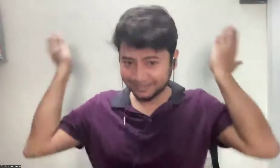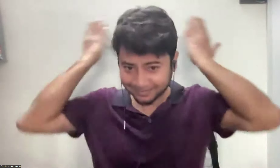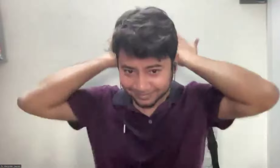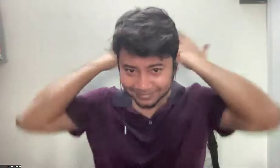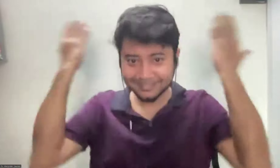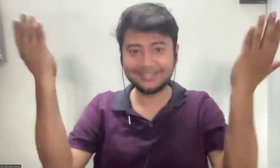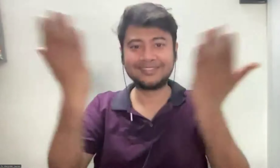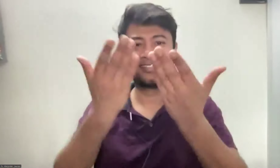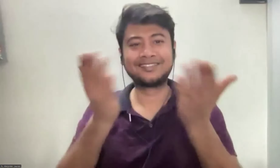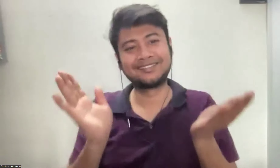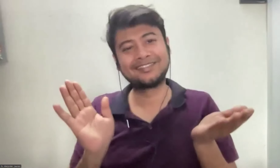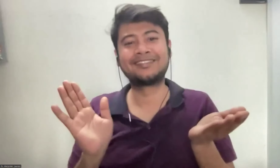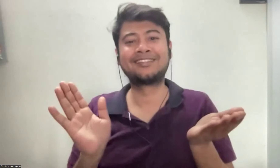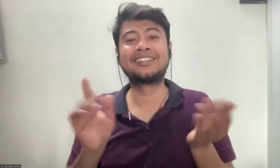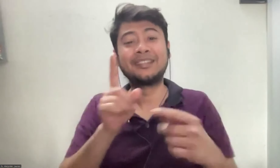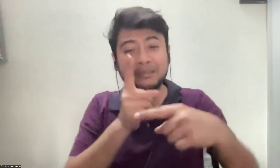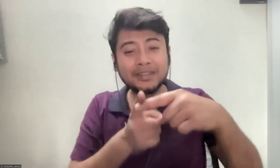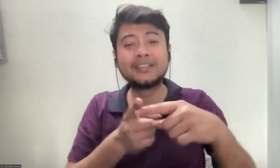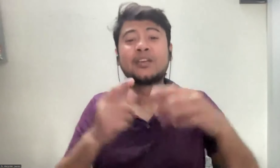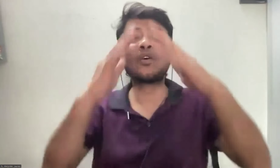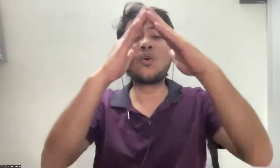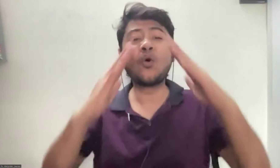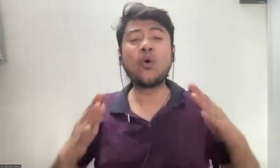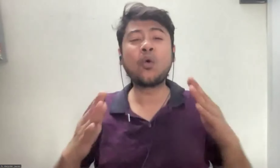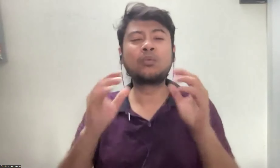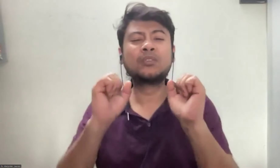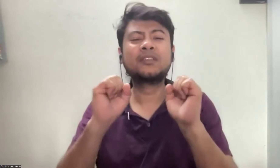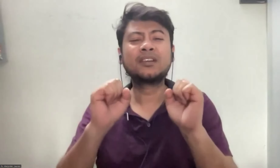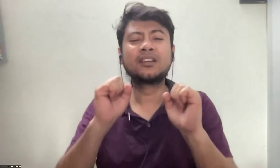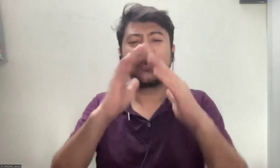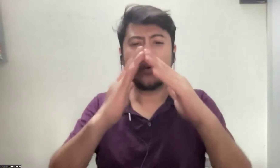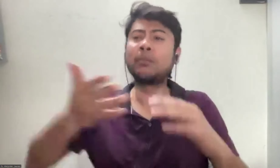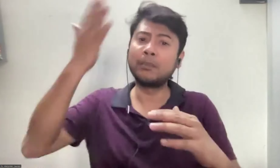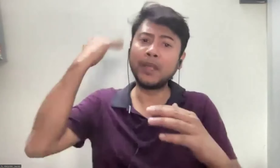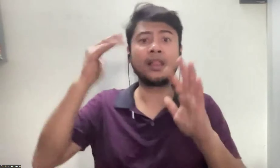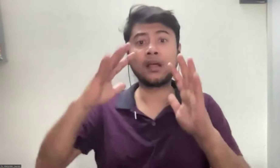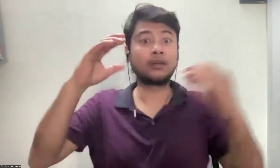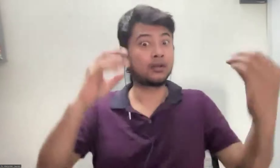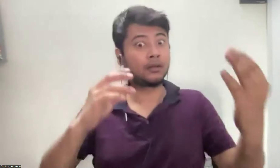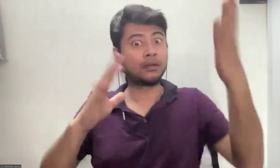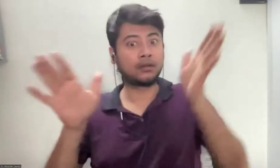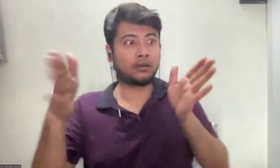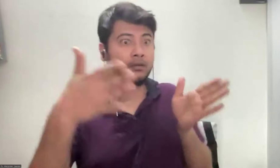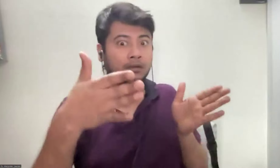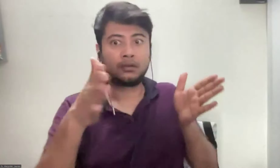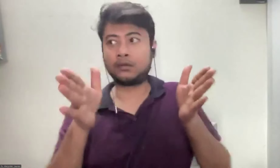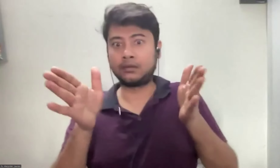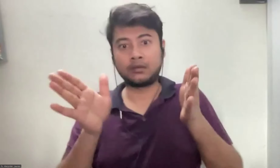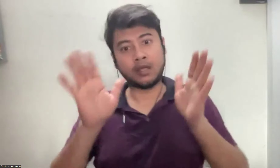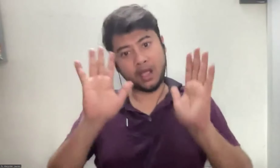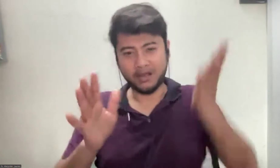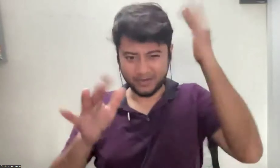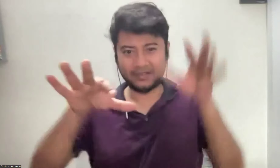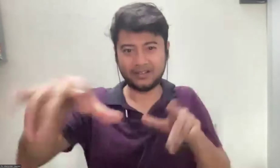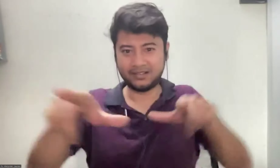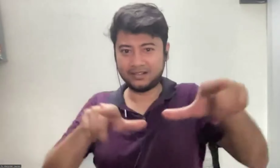vastu compliant, there is no vastu in house apartments or houses, so don't worry about it. Mat also, you can start